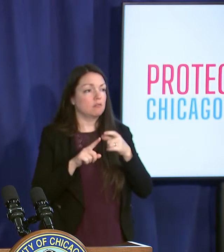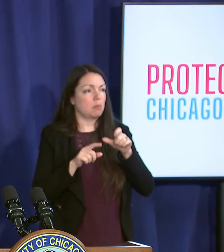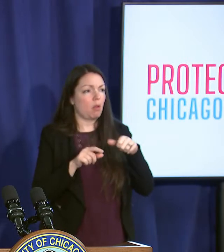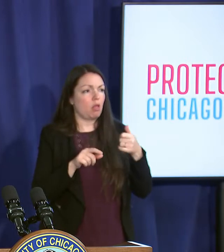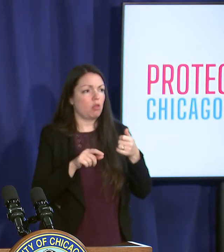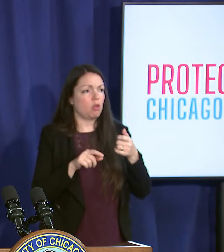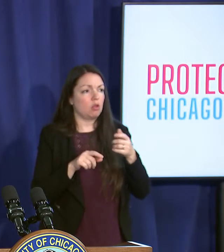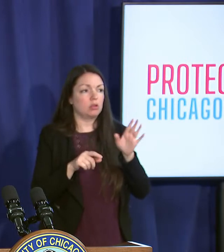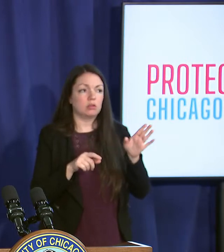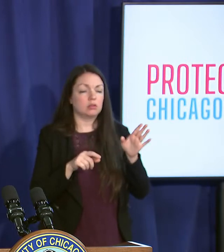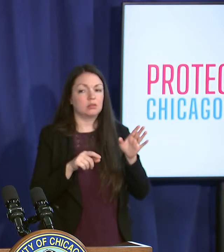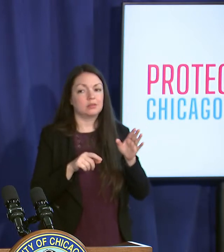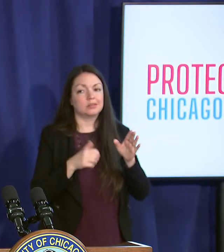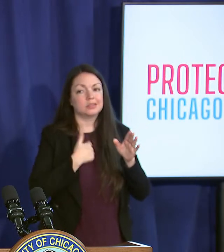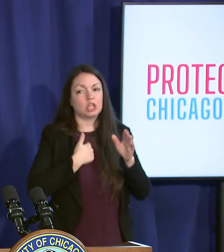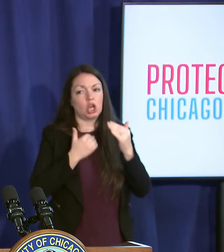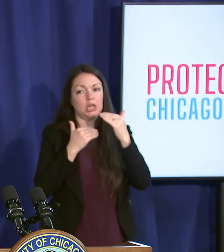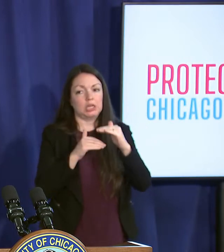outlet.